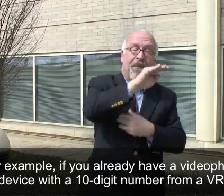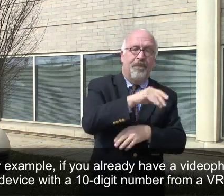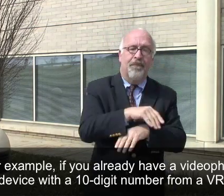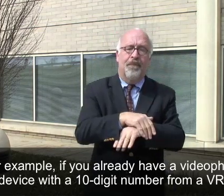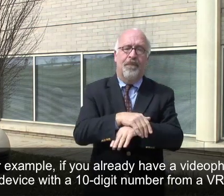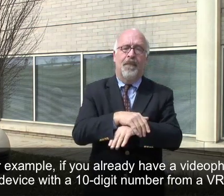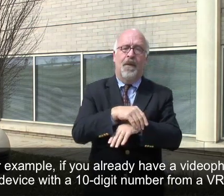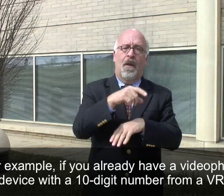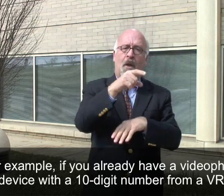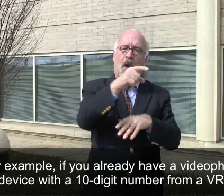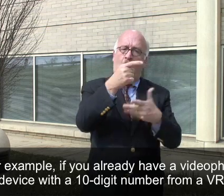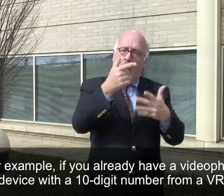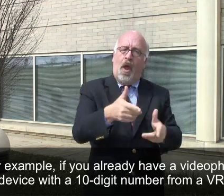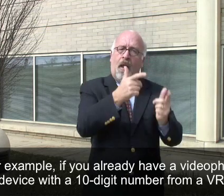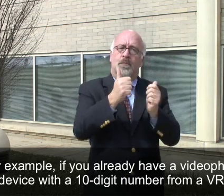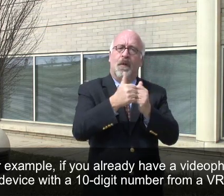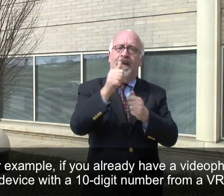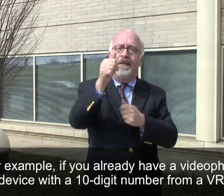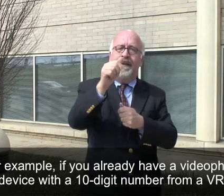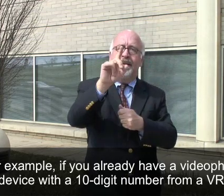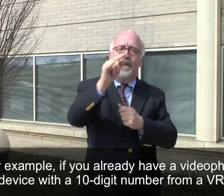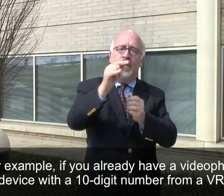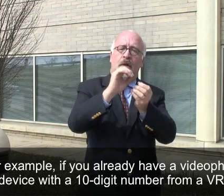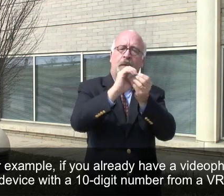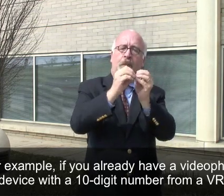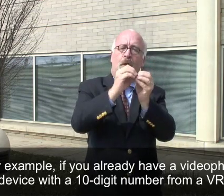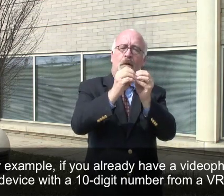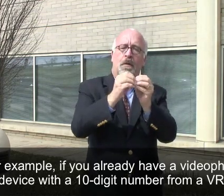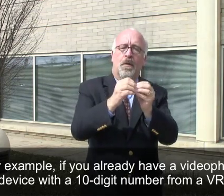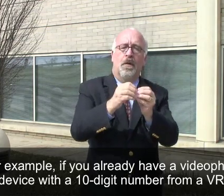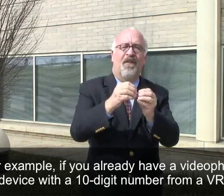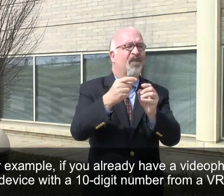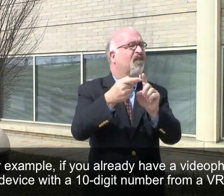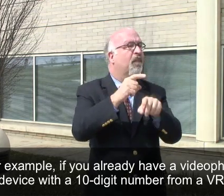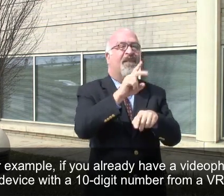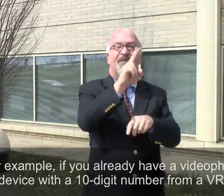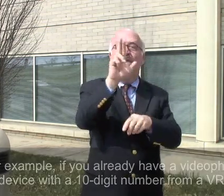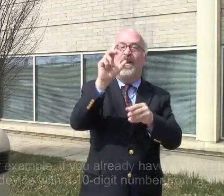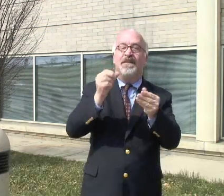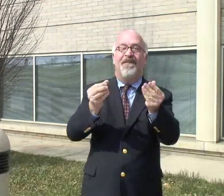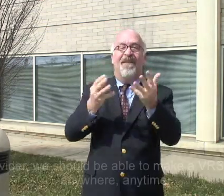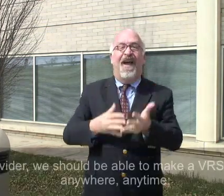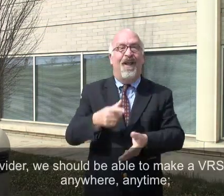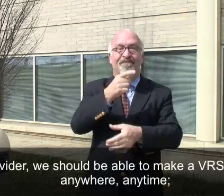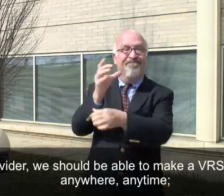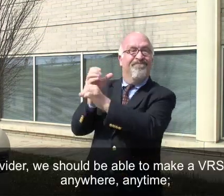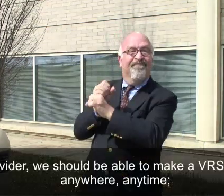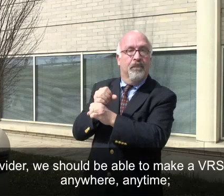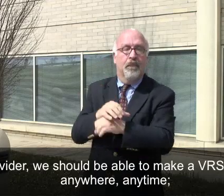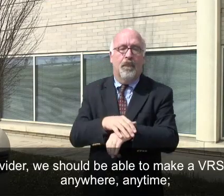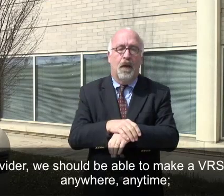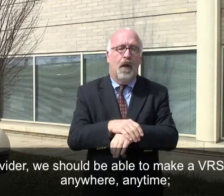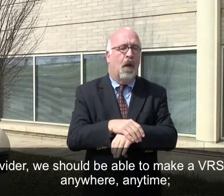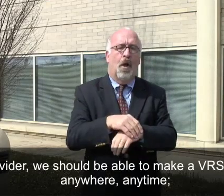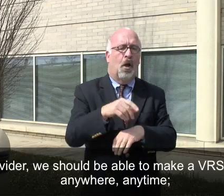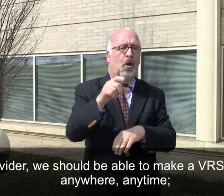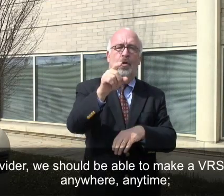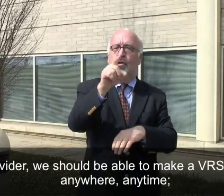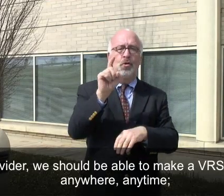with a 10-digit number from a VRS provider, we